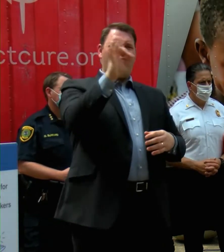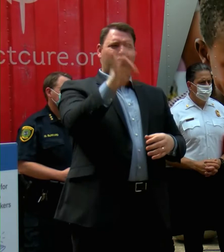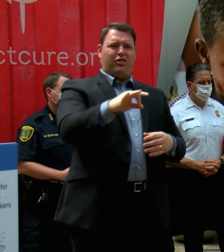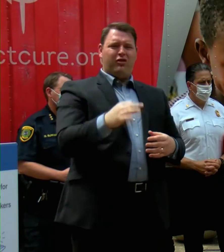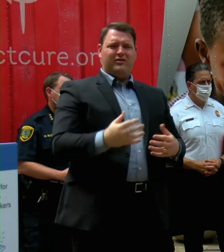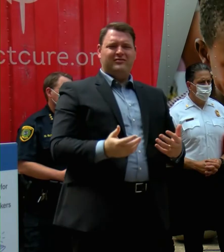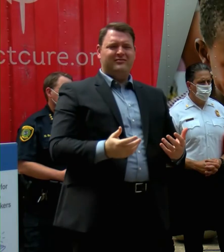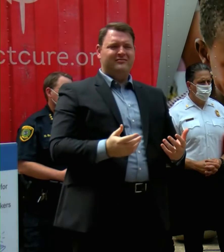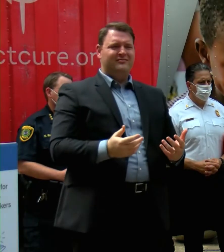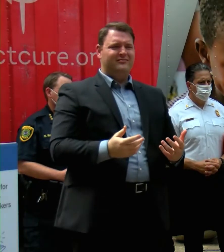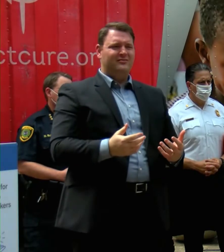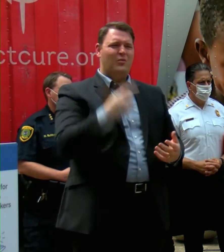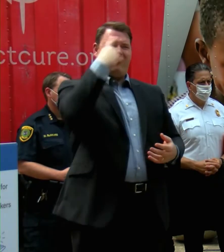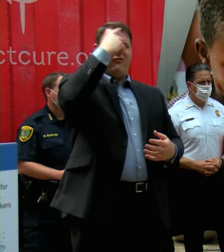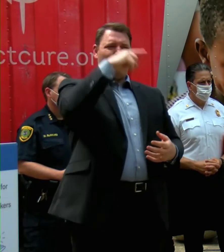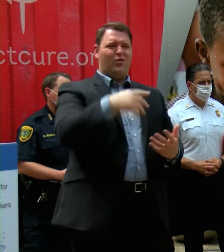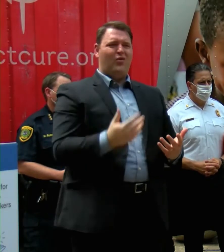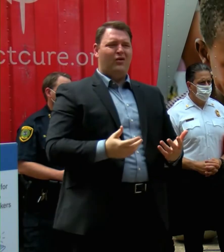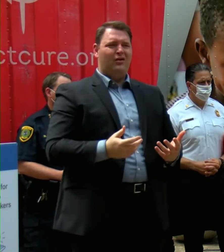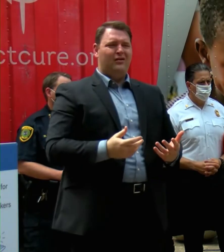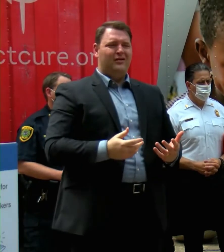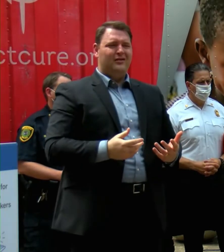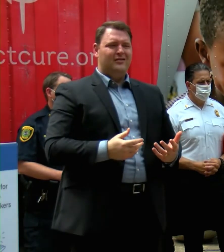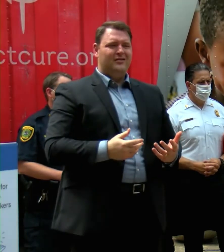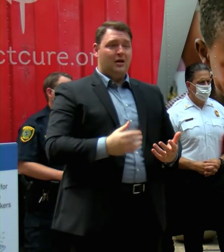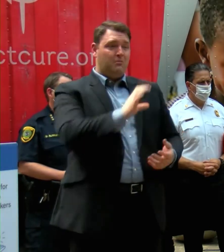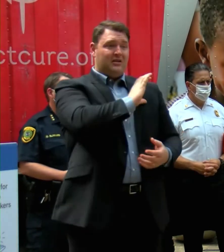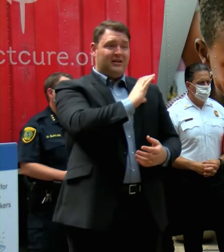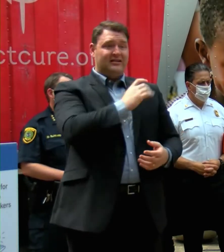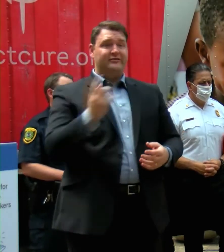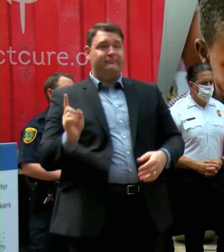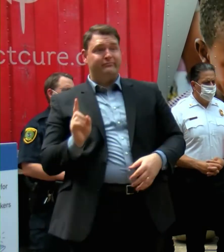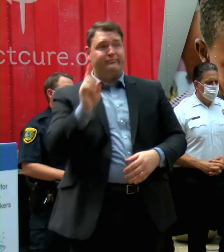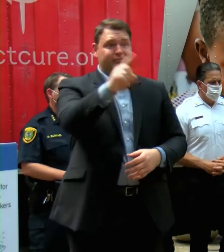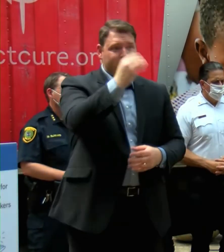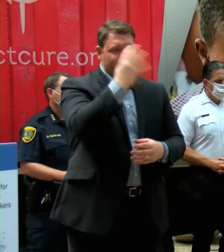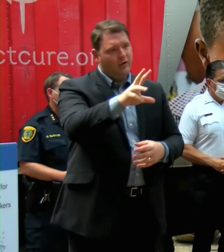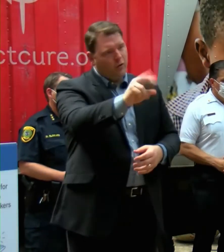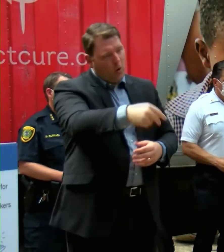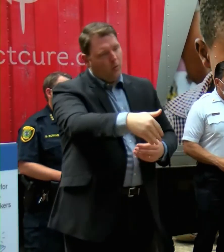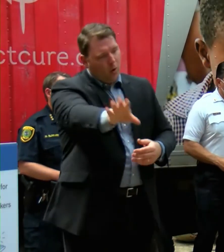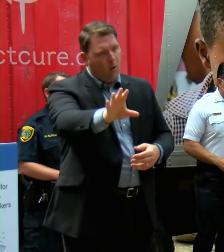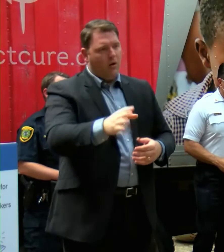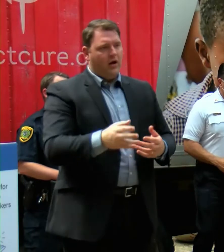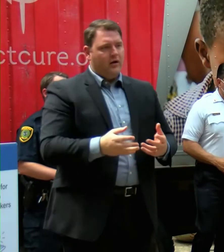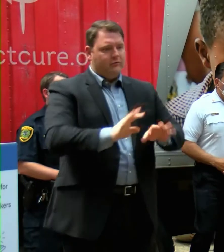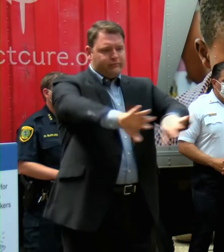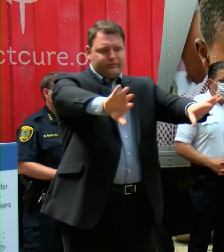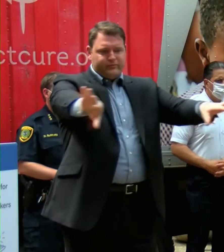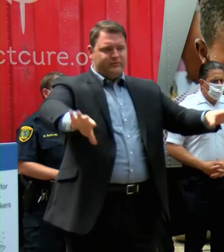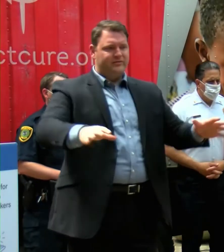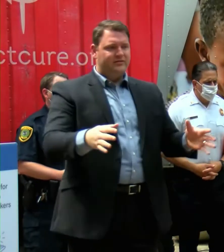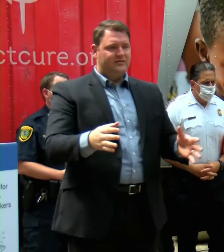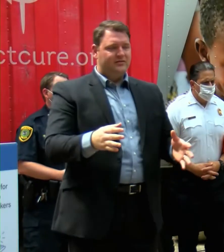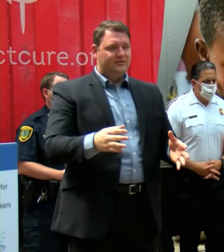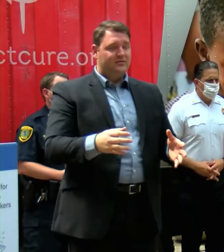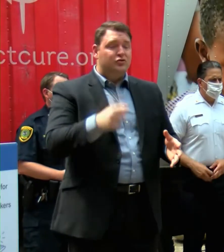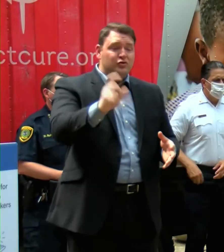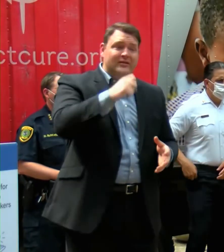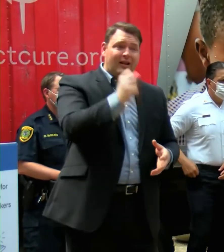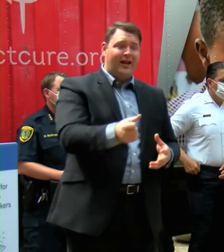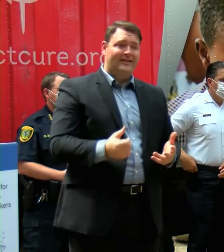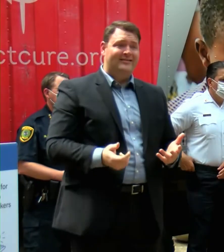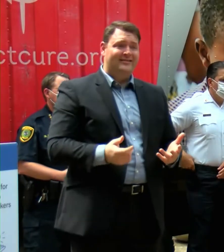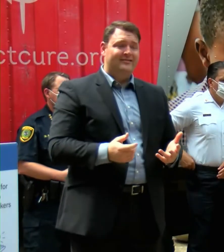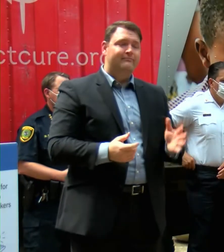have to come and tell you no. But if we must, we must. But I don't think that as a governmental leader,